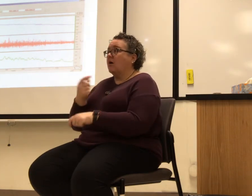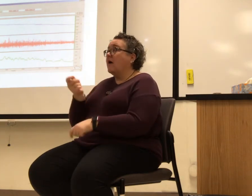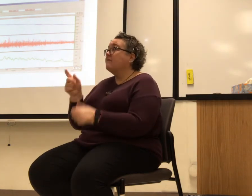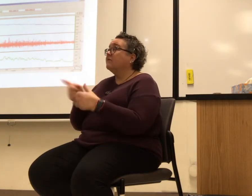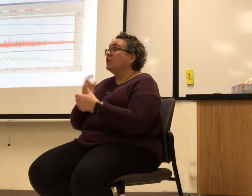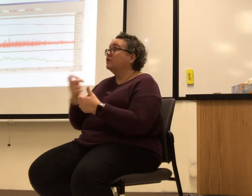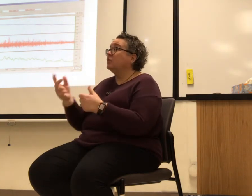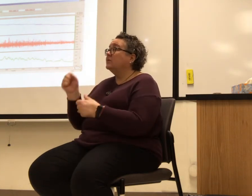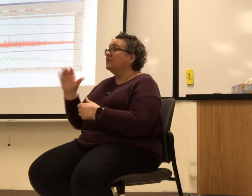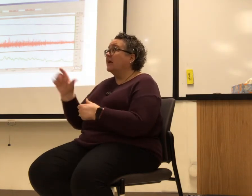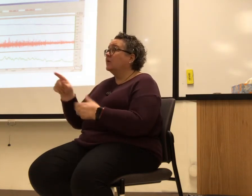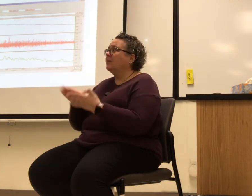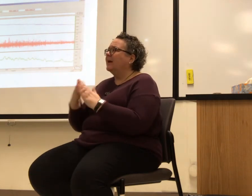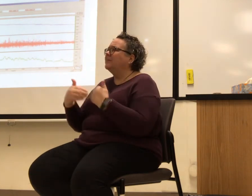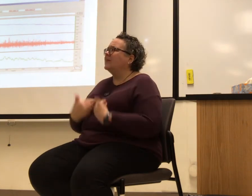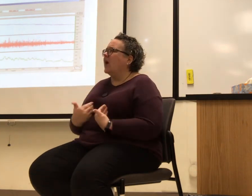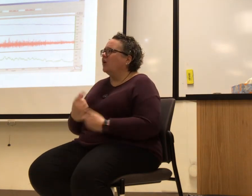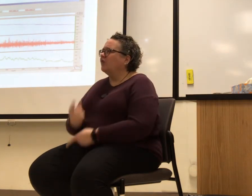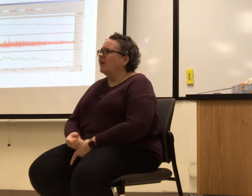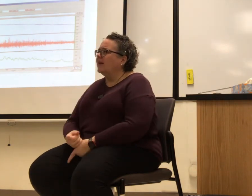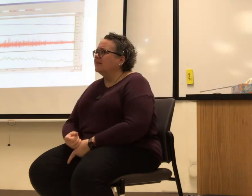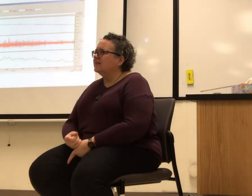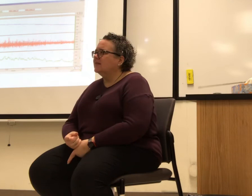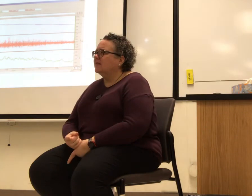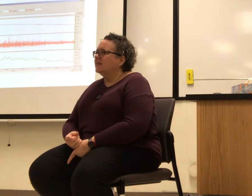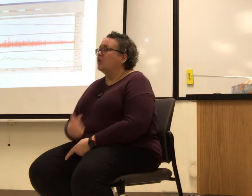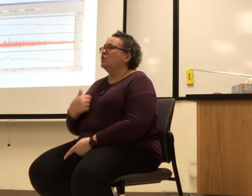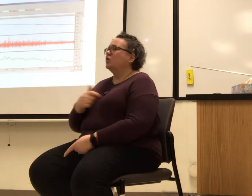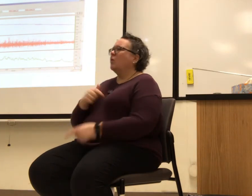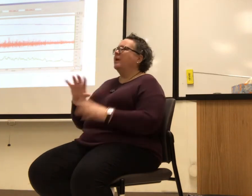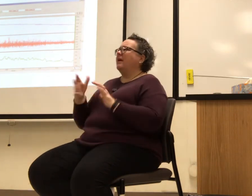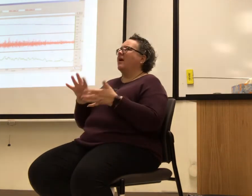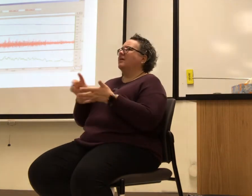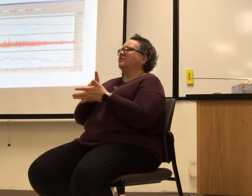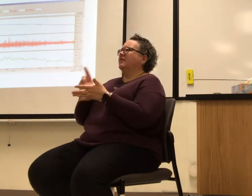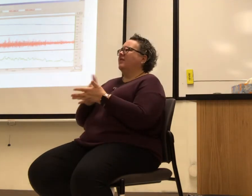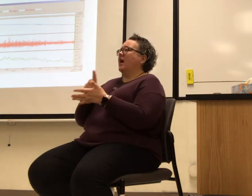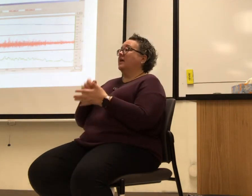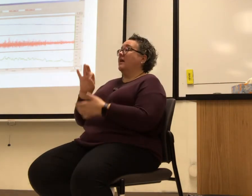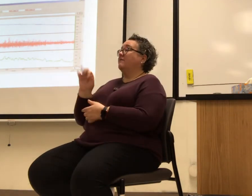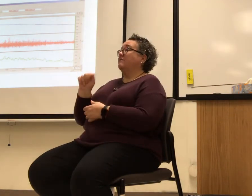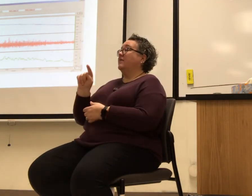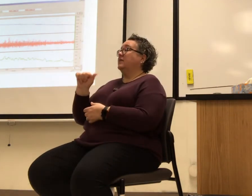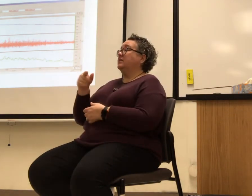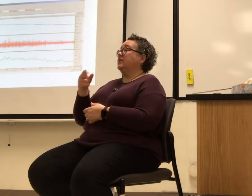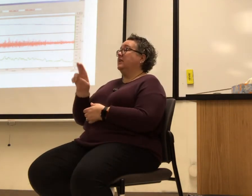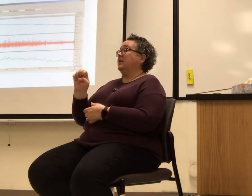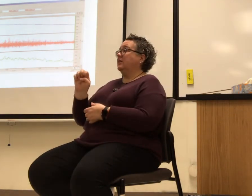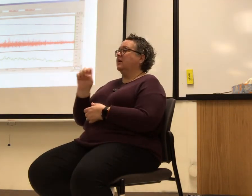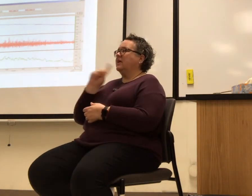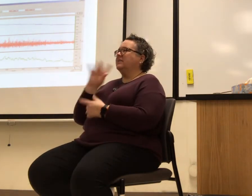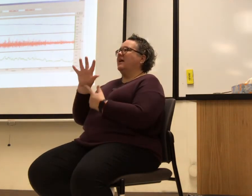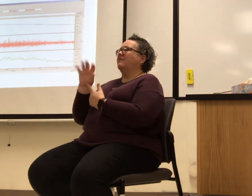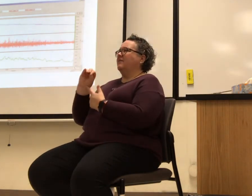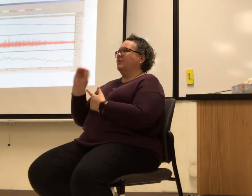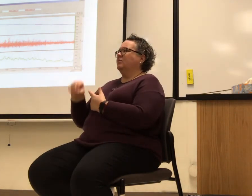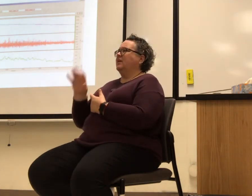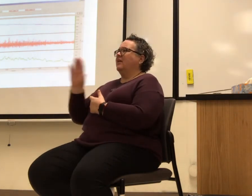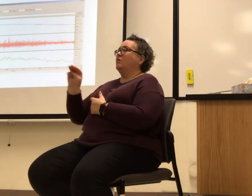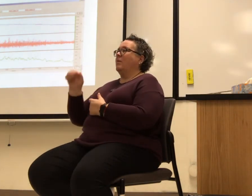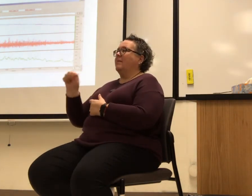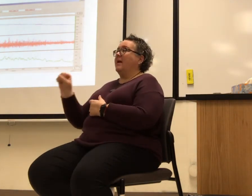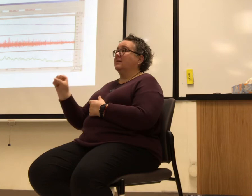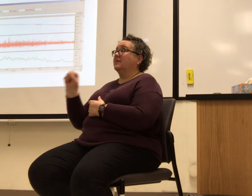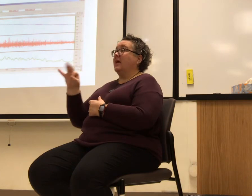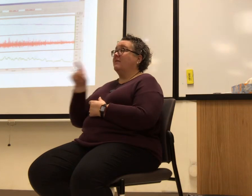you start to tire out, don't you? Okay, and so we kind of define fatigue as 50% of your max. If